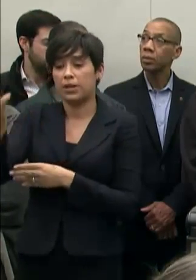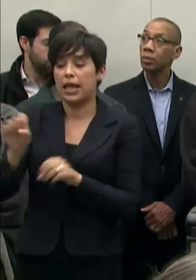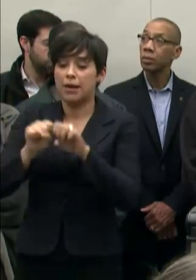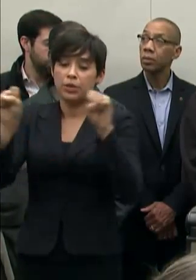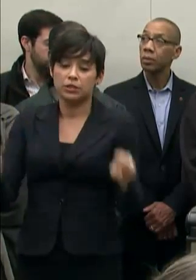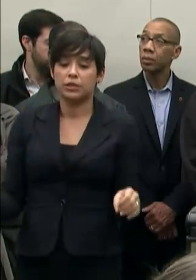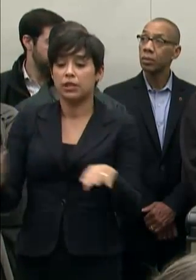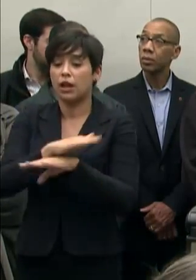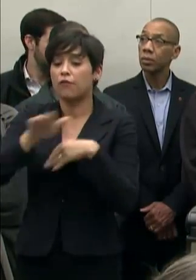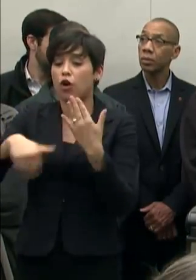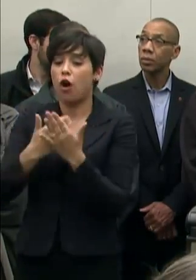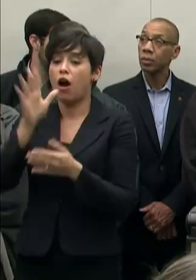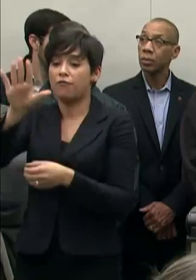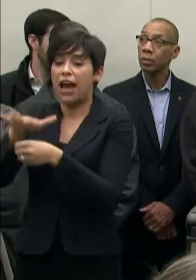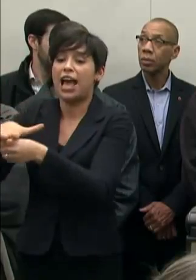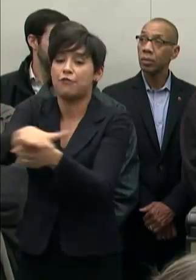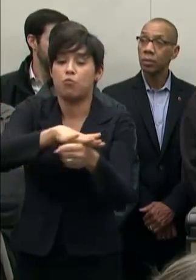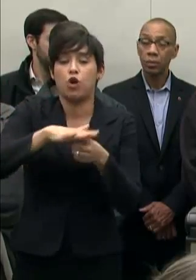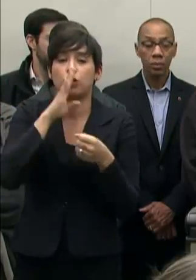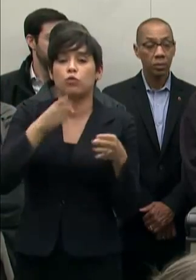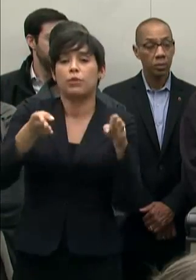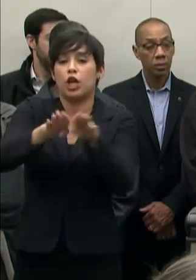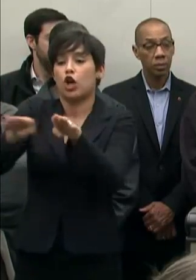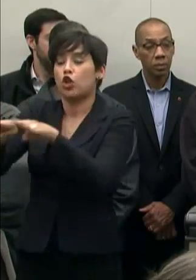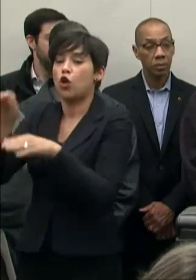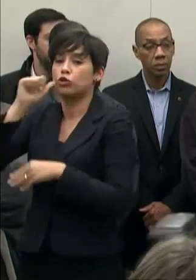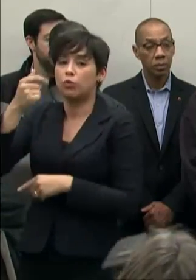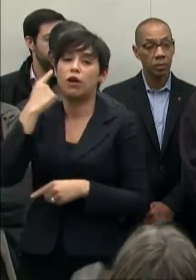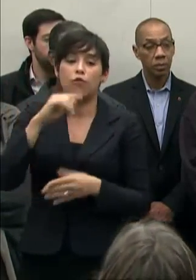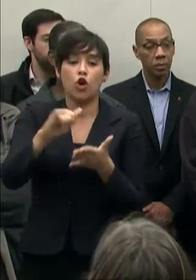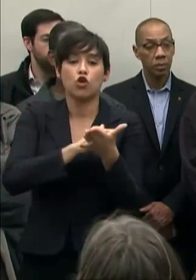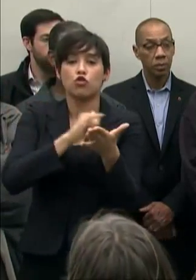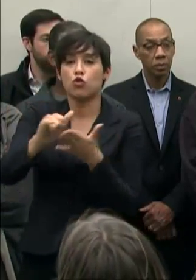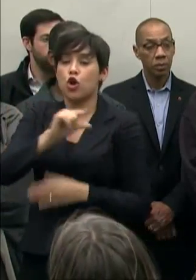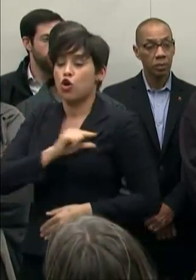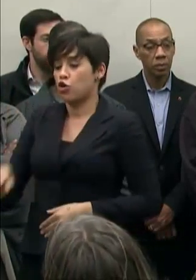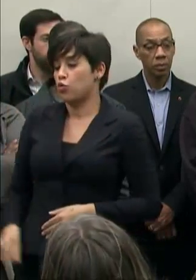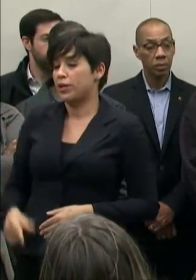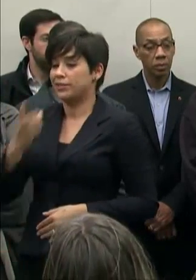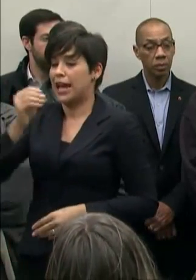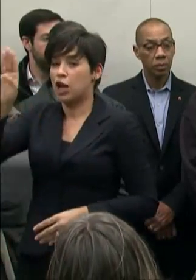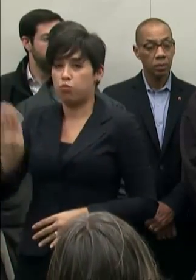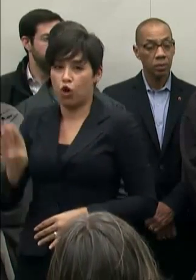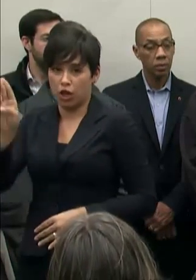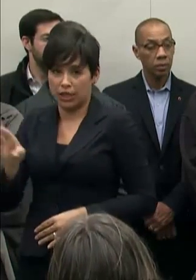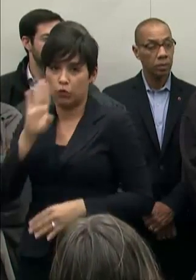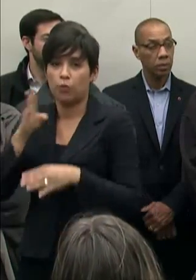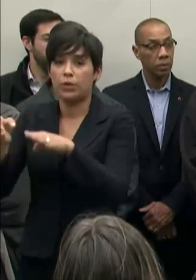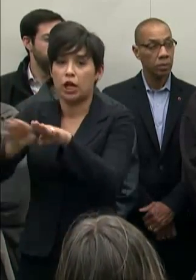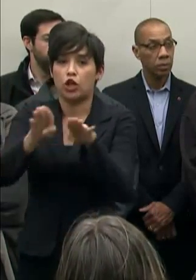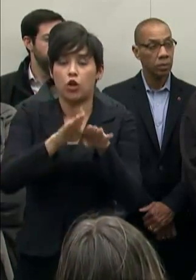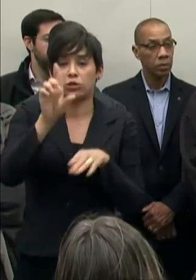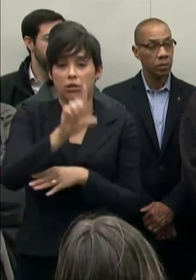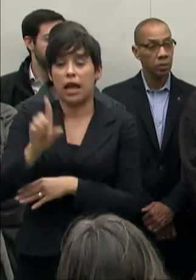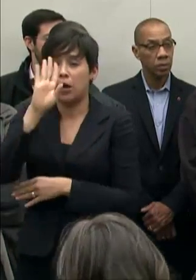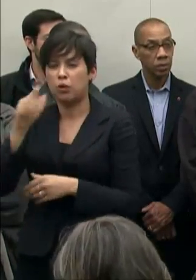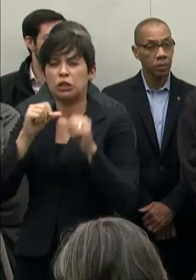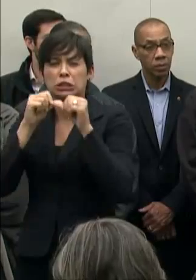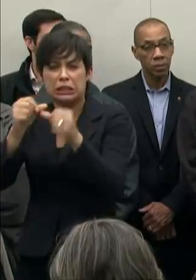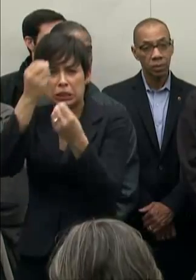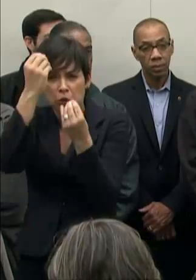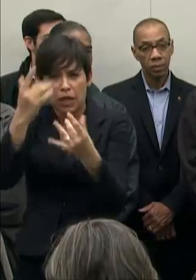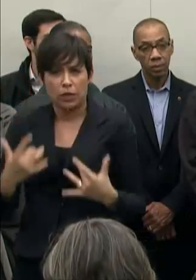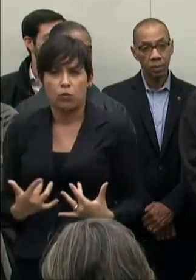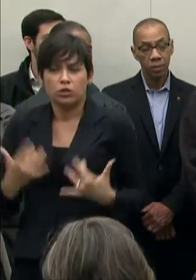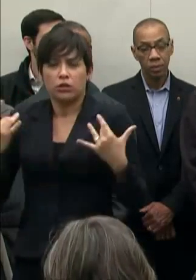will be closed tomorrow. That's the New York, Queens, and Brooklyn public library systems. We'll continue to give updates today and tomorrow. You can